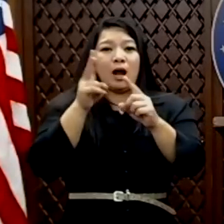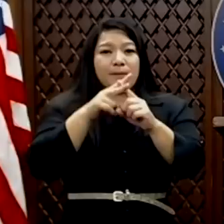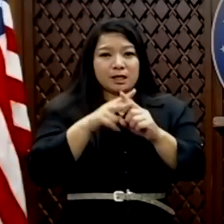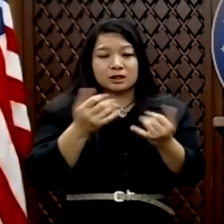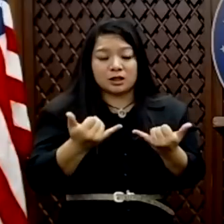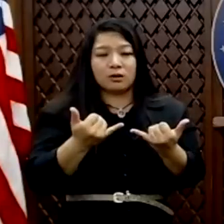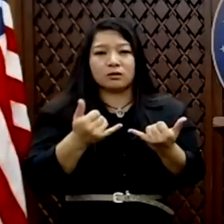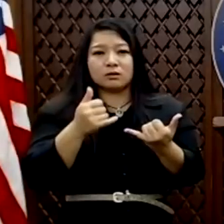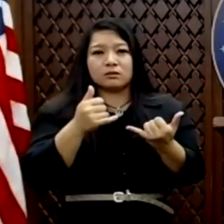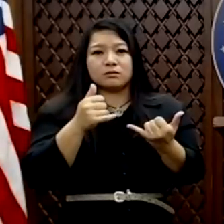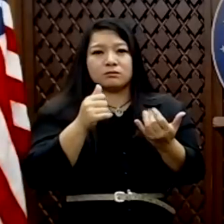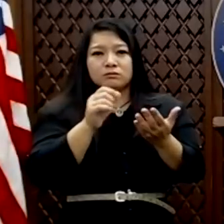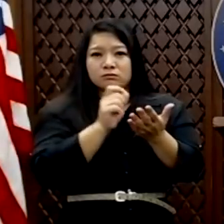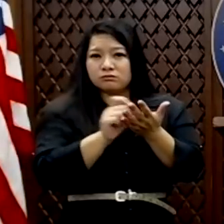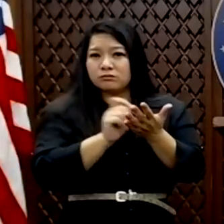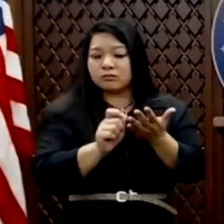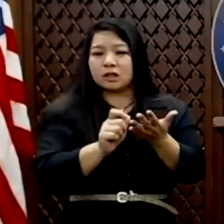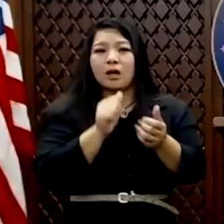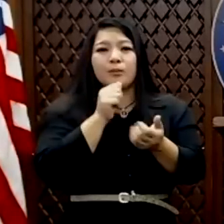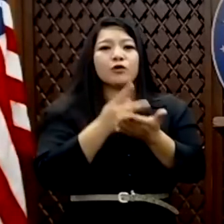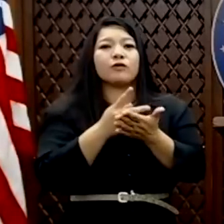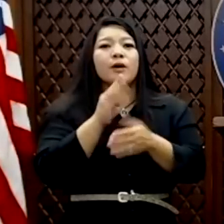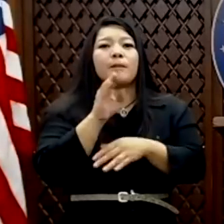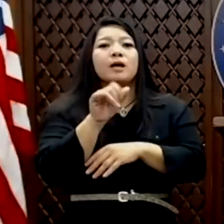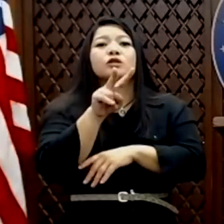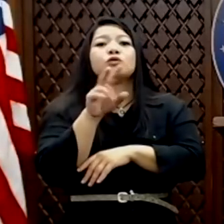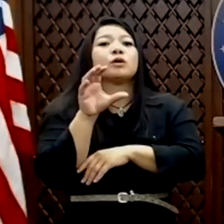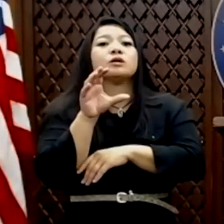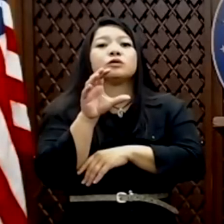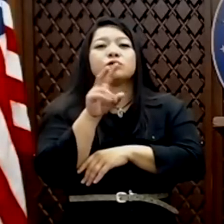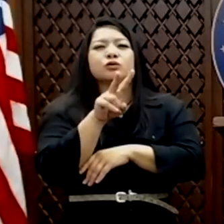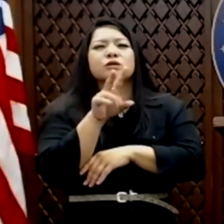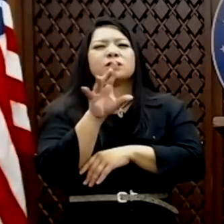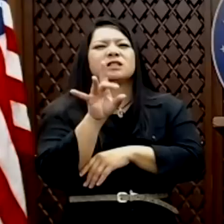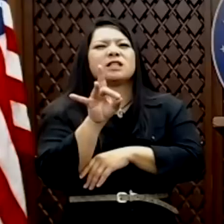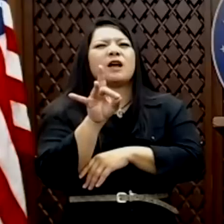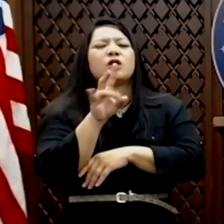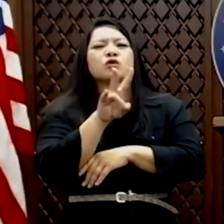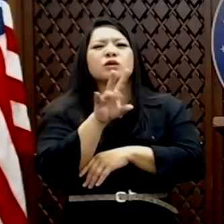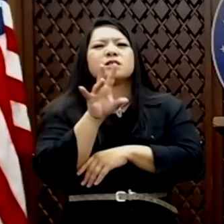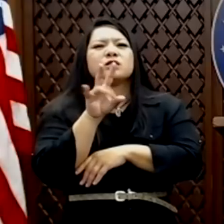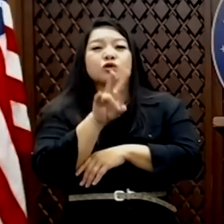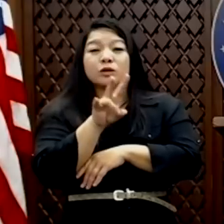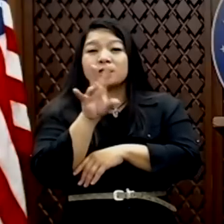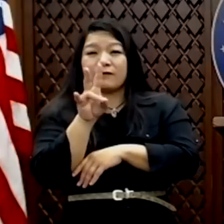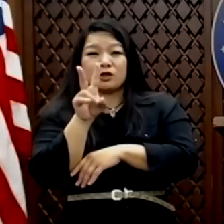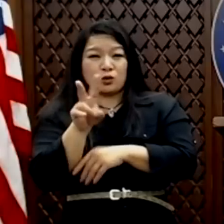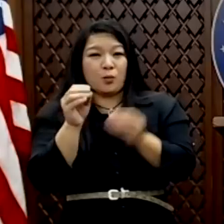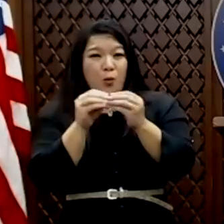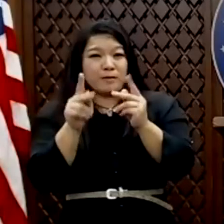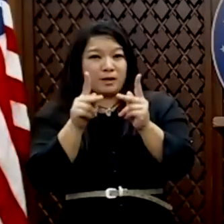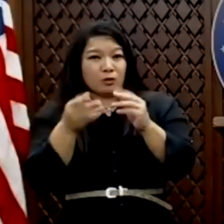applications and their approvals by about 272 more people. And they do